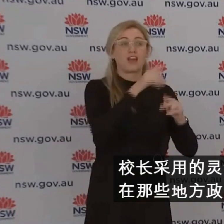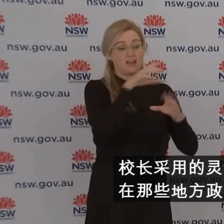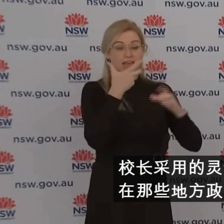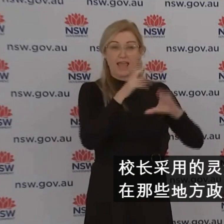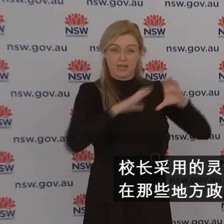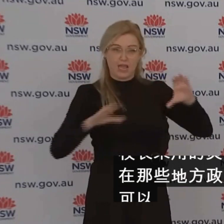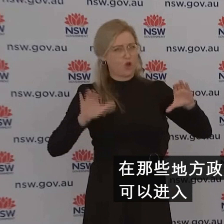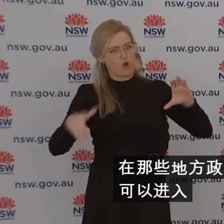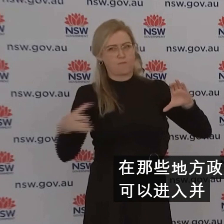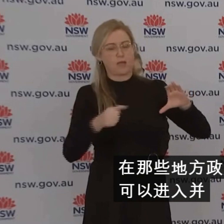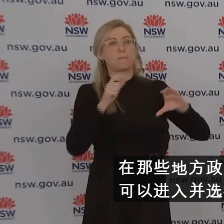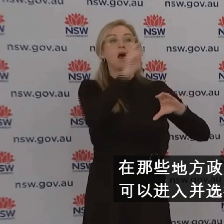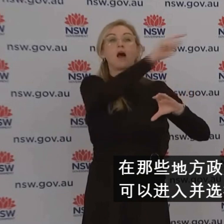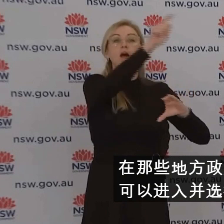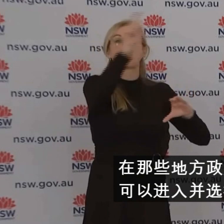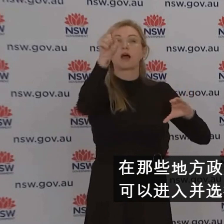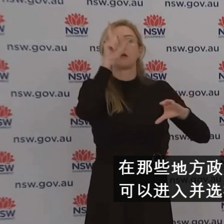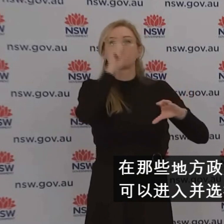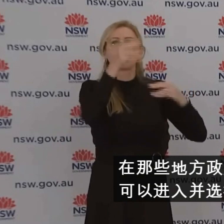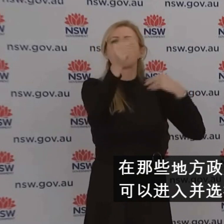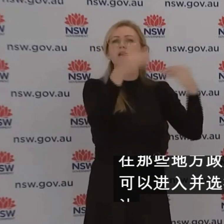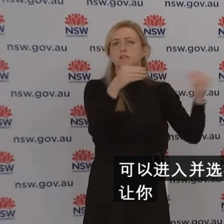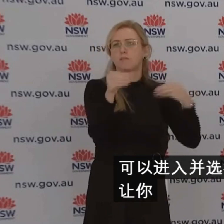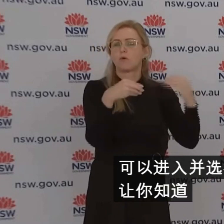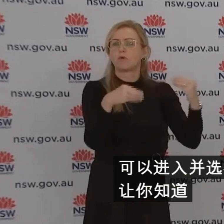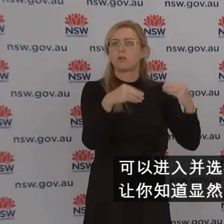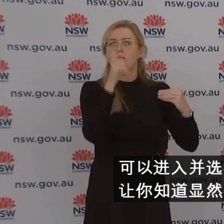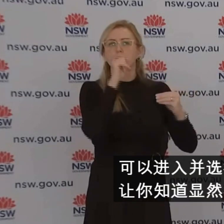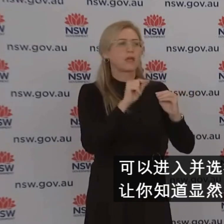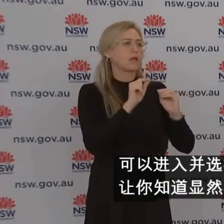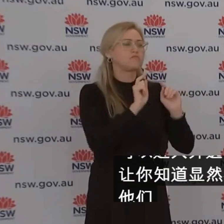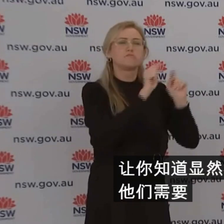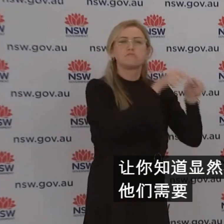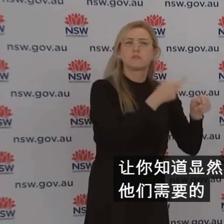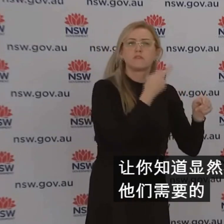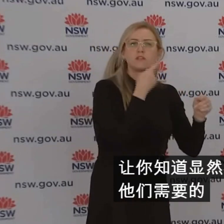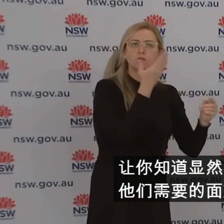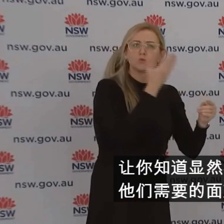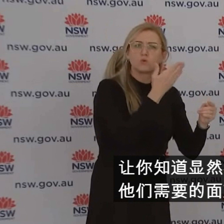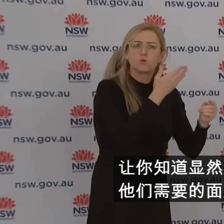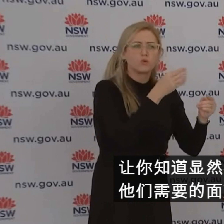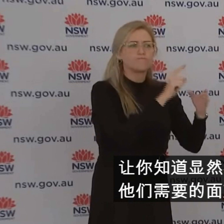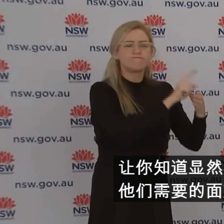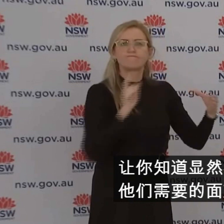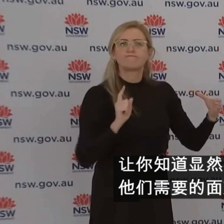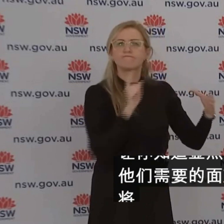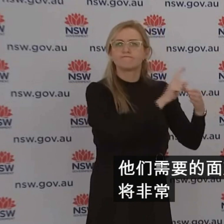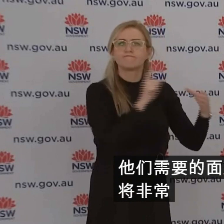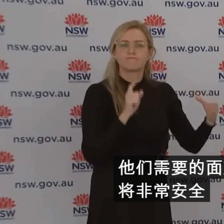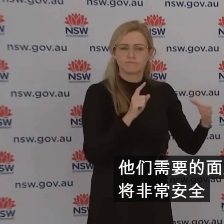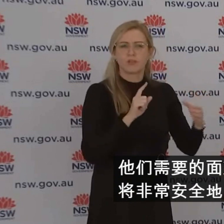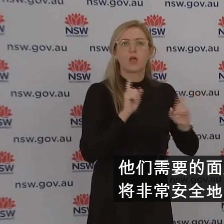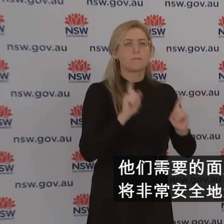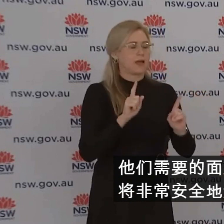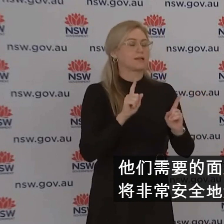of those local government areas can go in and select locations, obviously have any face-to-face contact they need to, but it will be